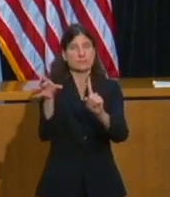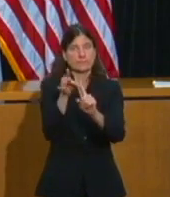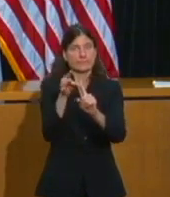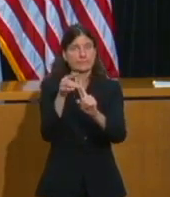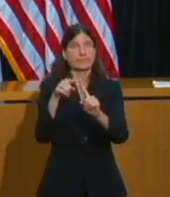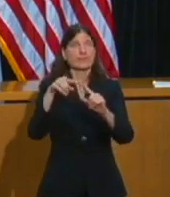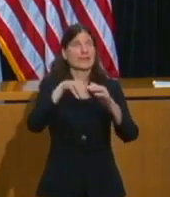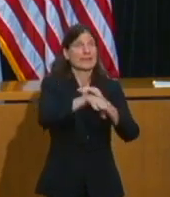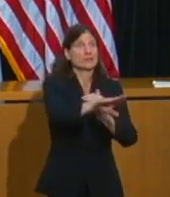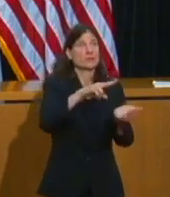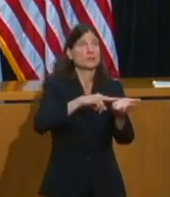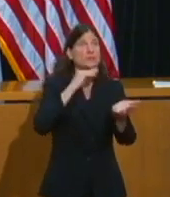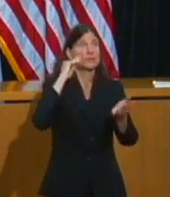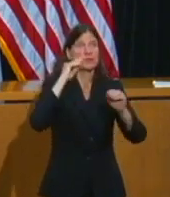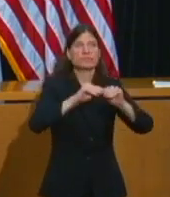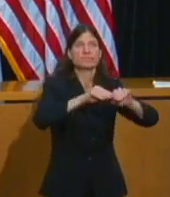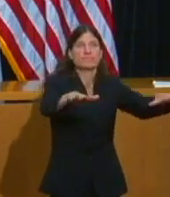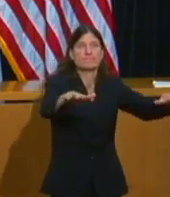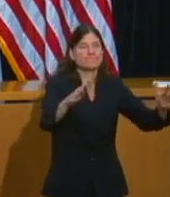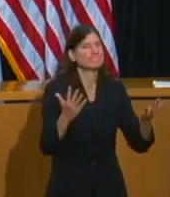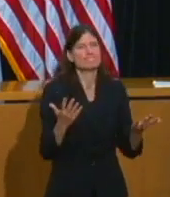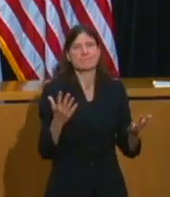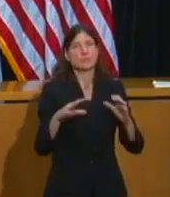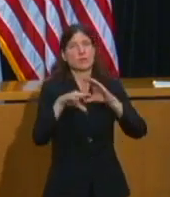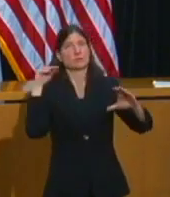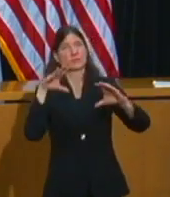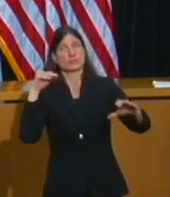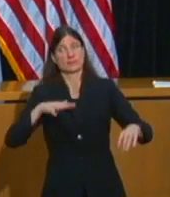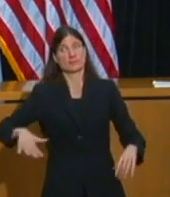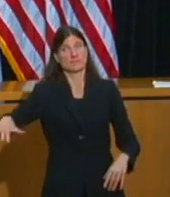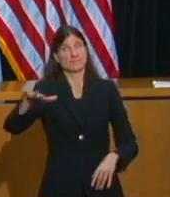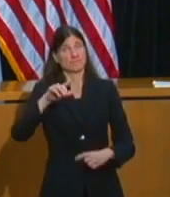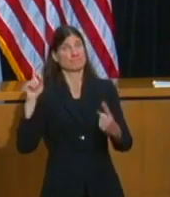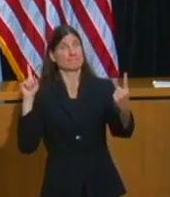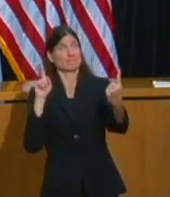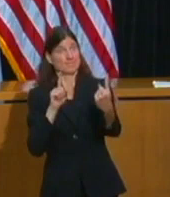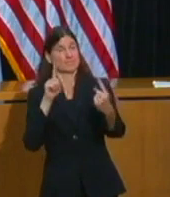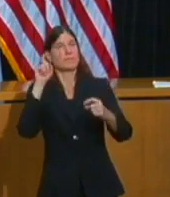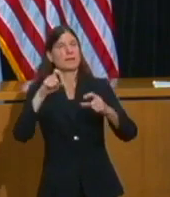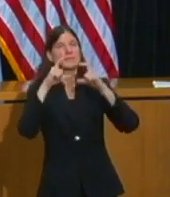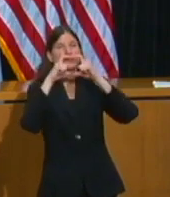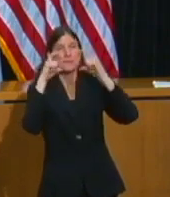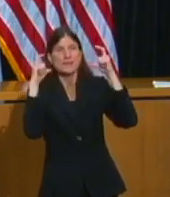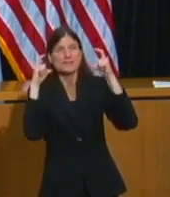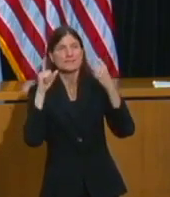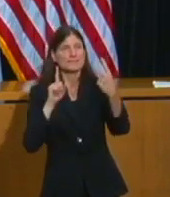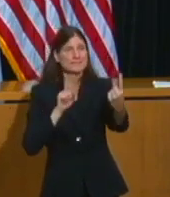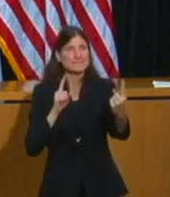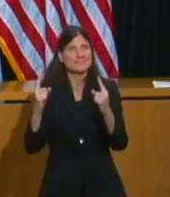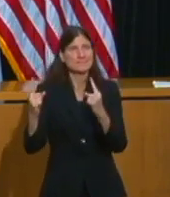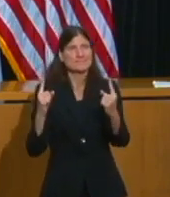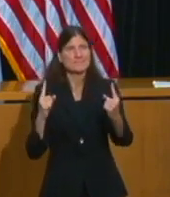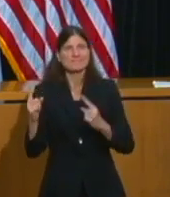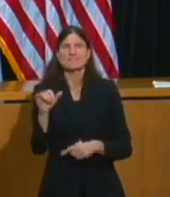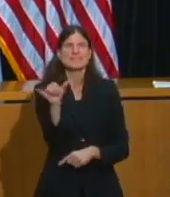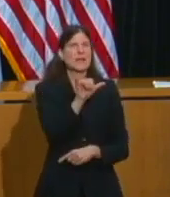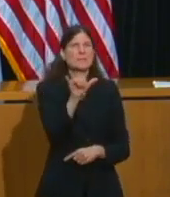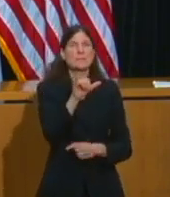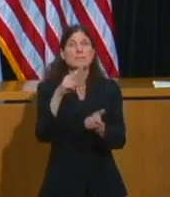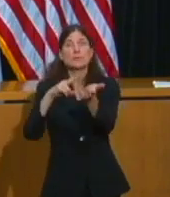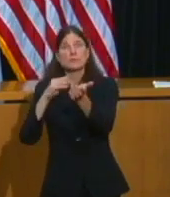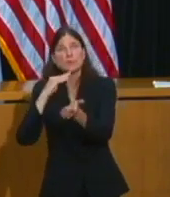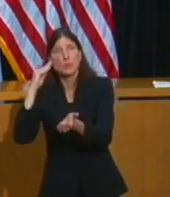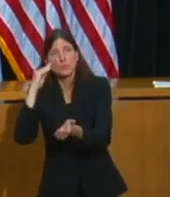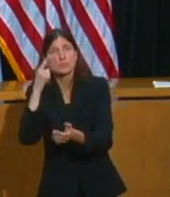duration of the visit. These guidances are for all nursing home, rest homes, and assisted living facilities, with the exception of the Holyoke and Chelsea